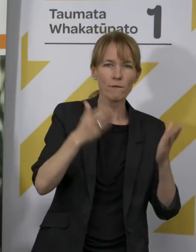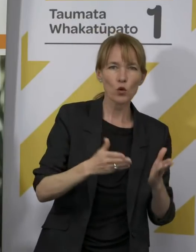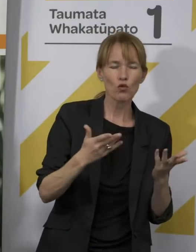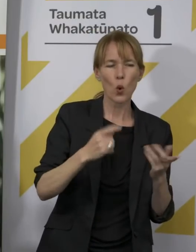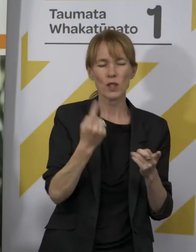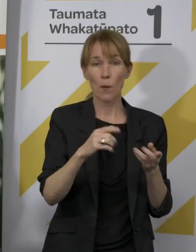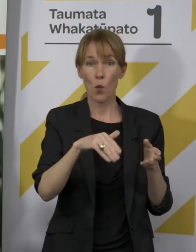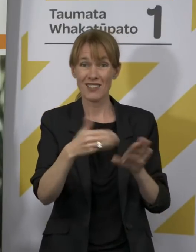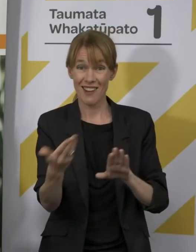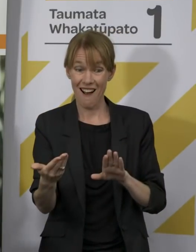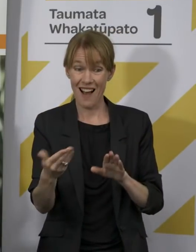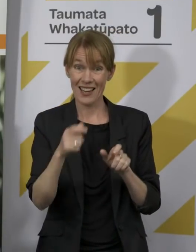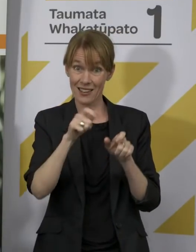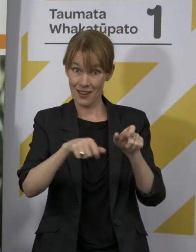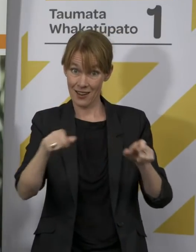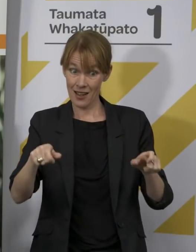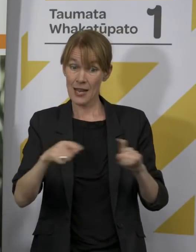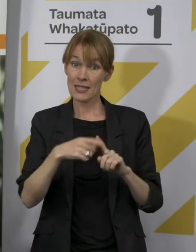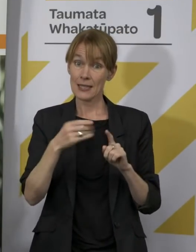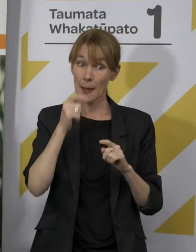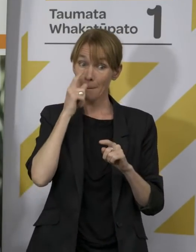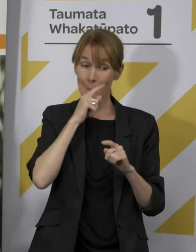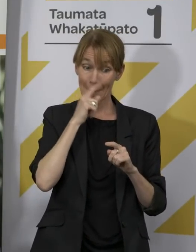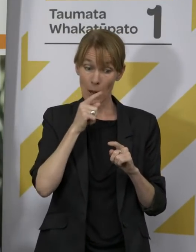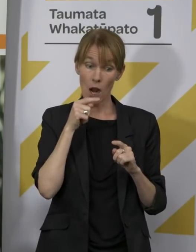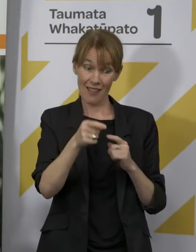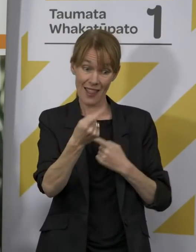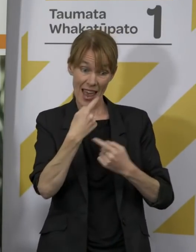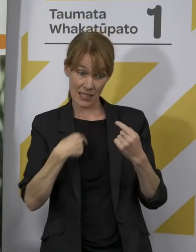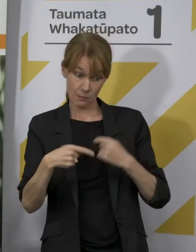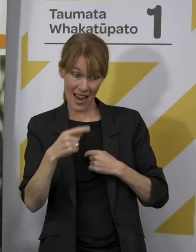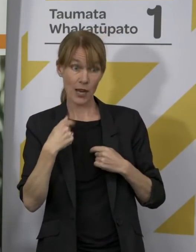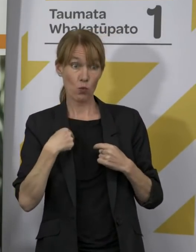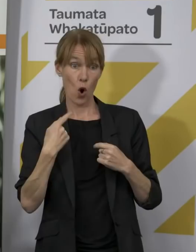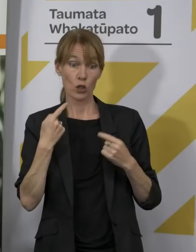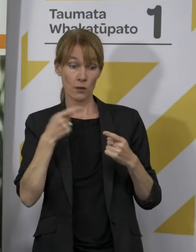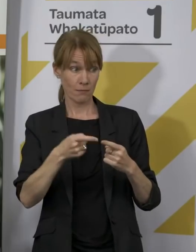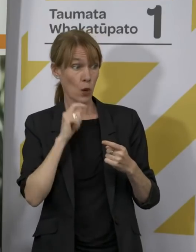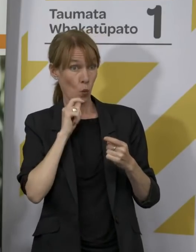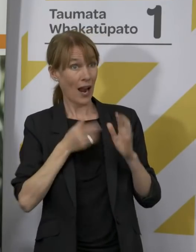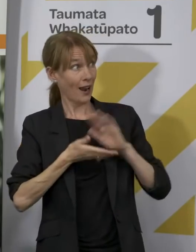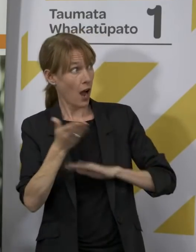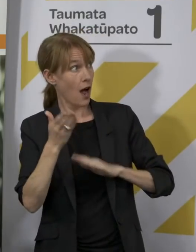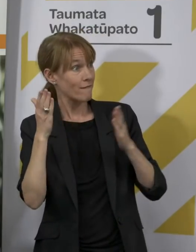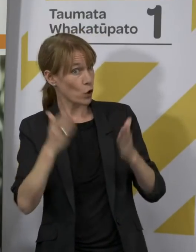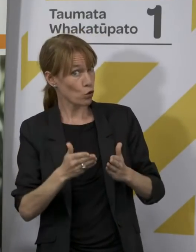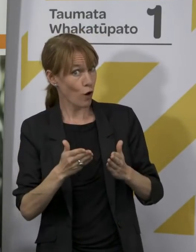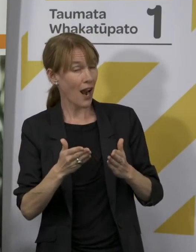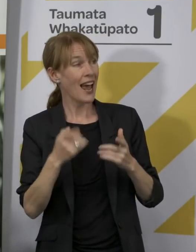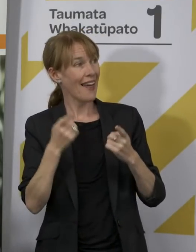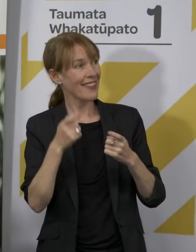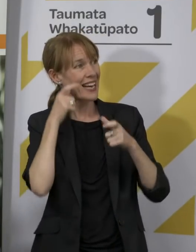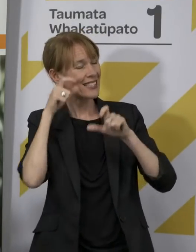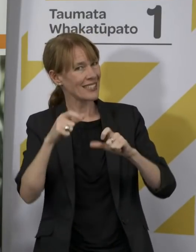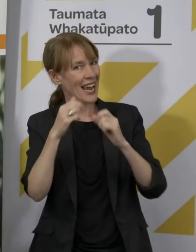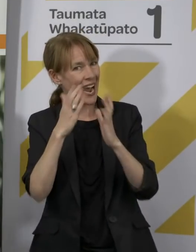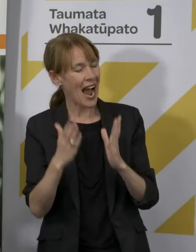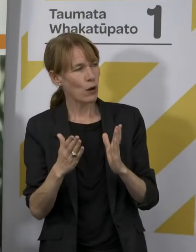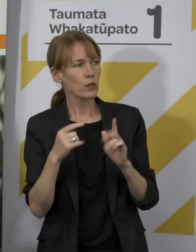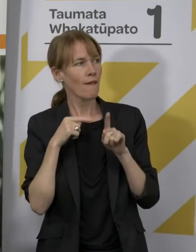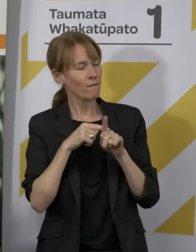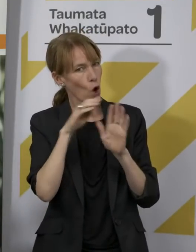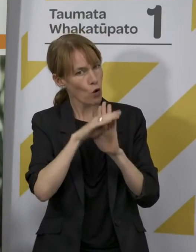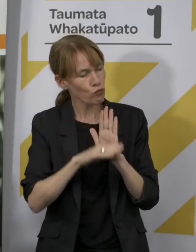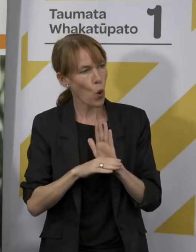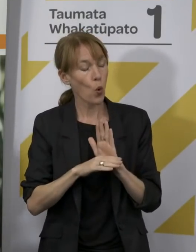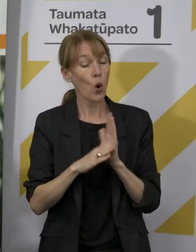either went to self-isolate under very strict criteria in the community, or they were on day a leave to go and